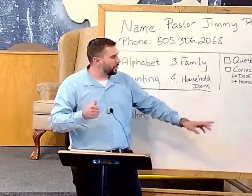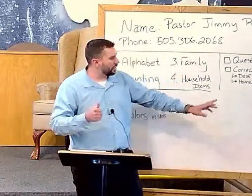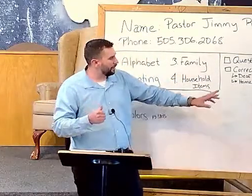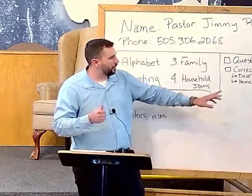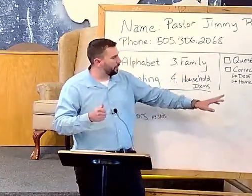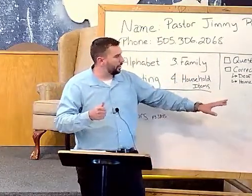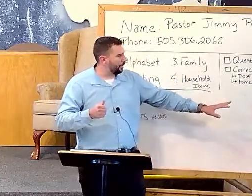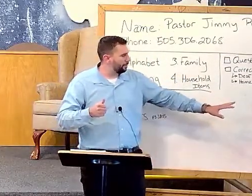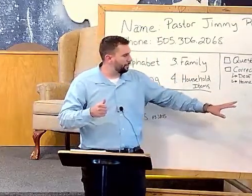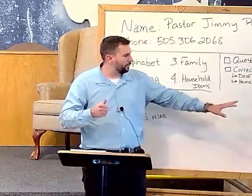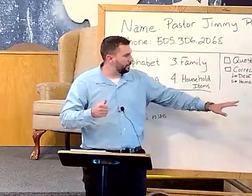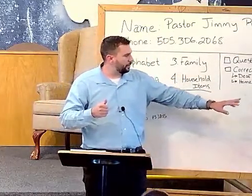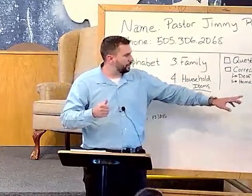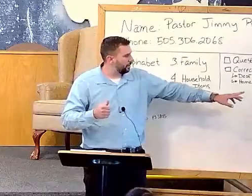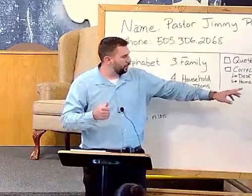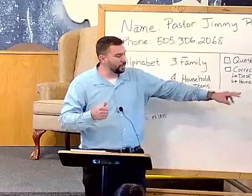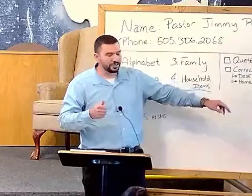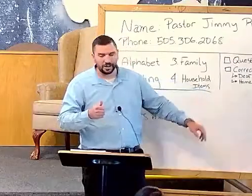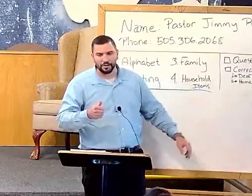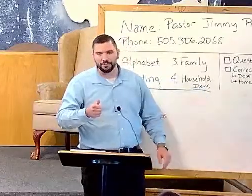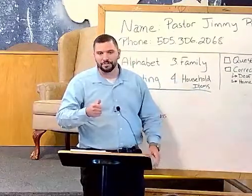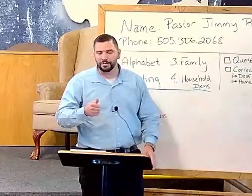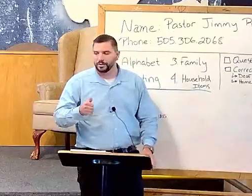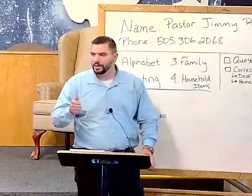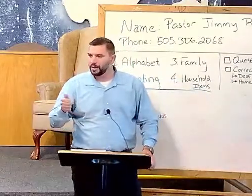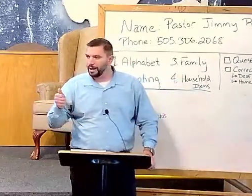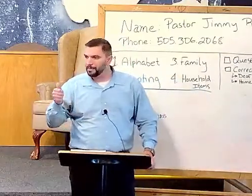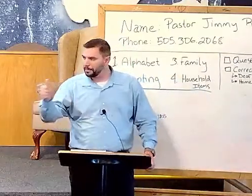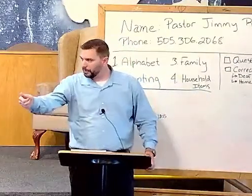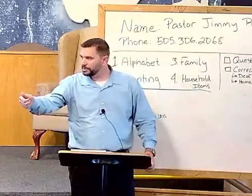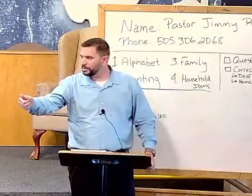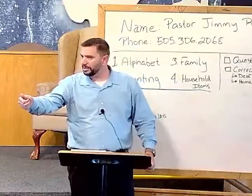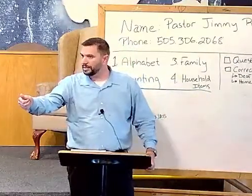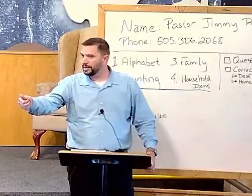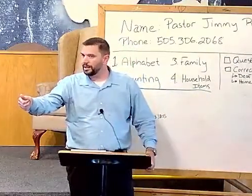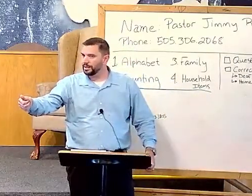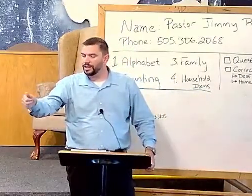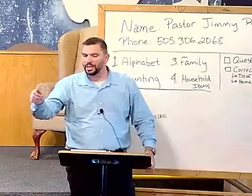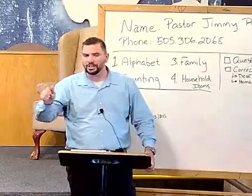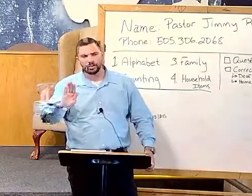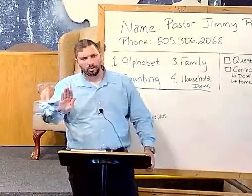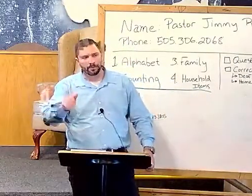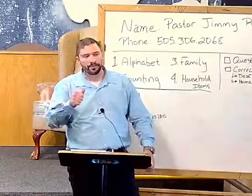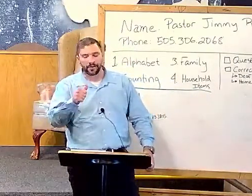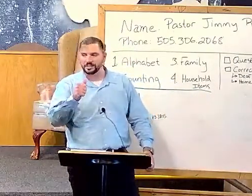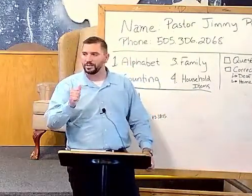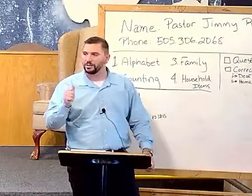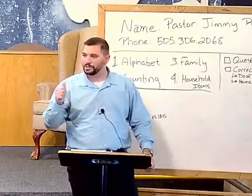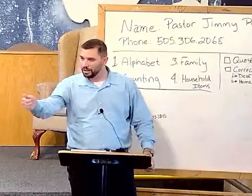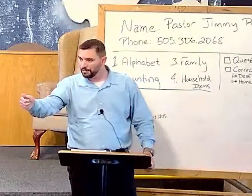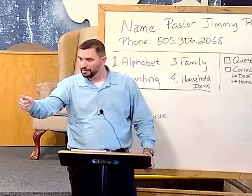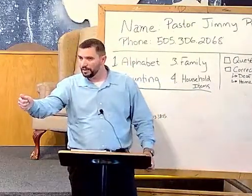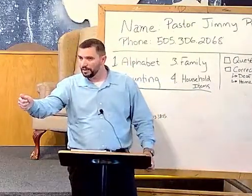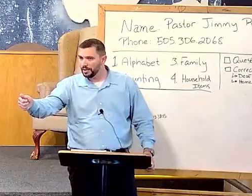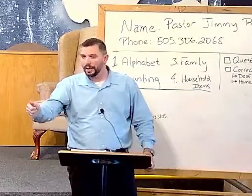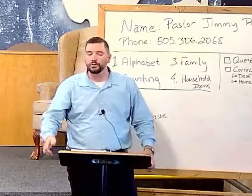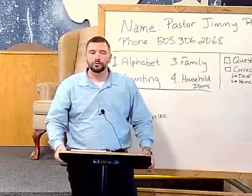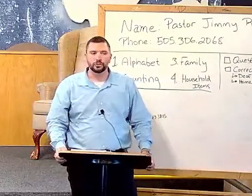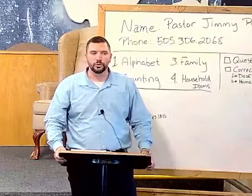about yourself, I'm going to point to you like that. Not just your, but if I say yourself, hey, who's doing that?